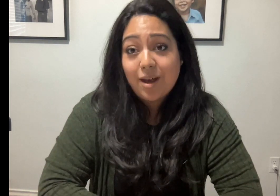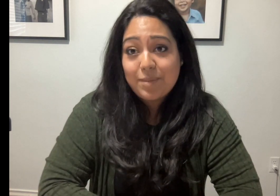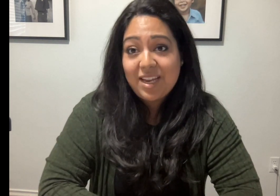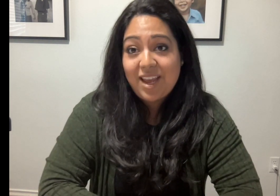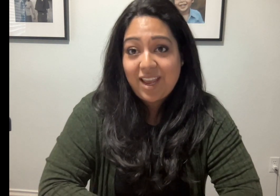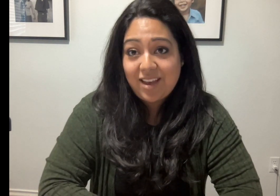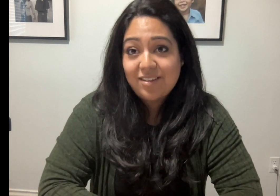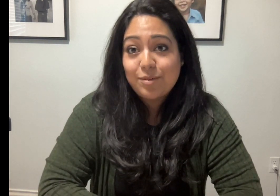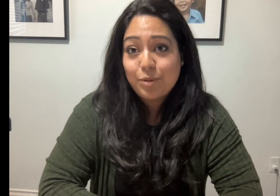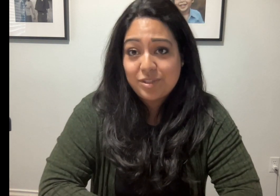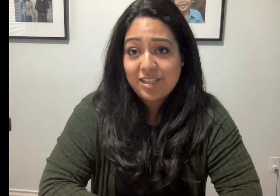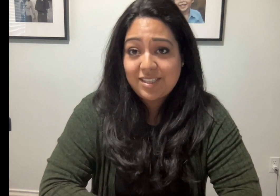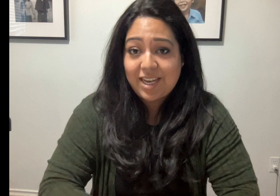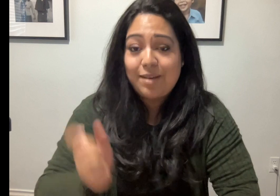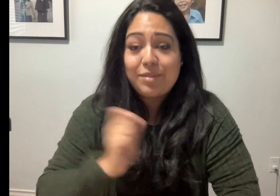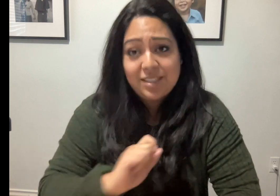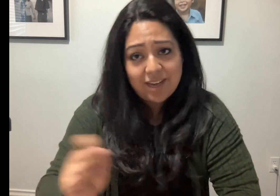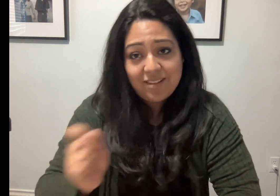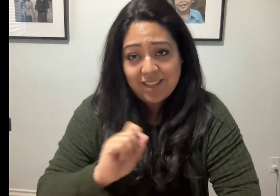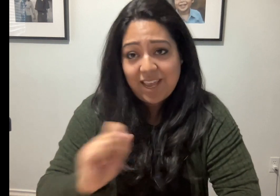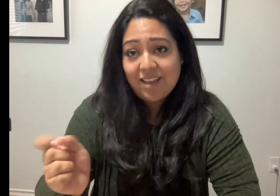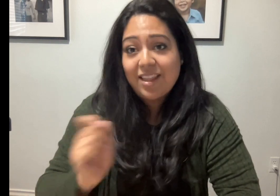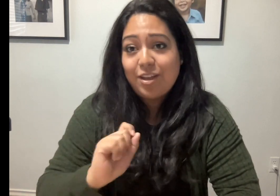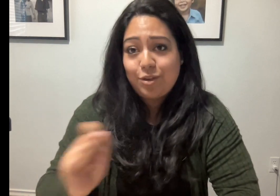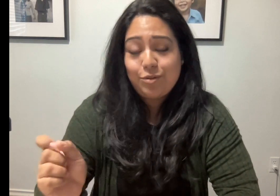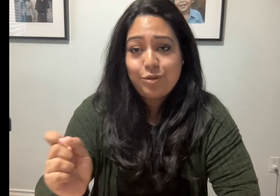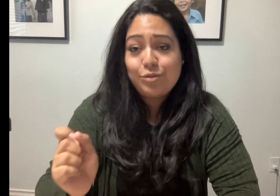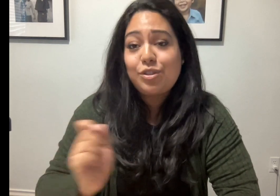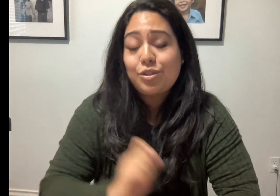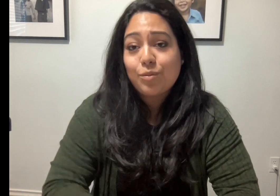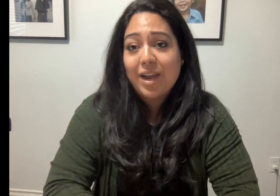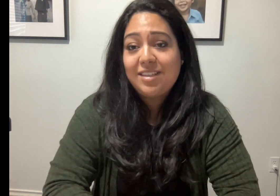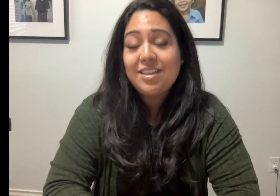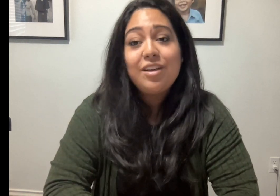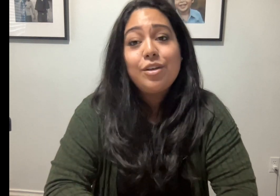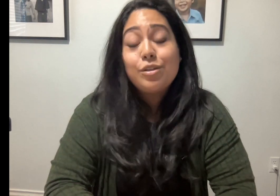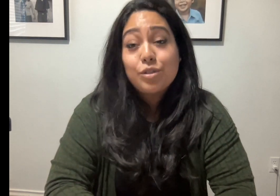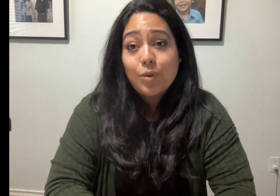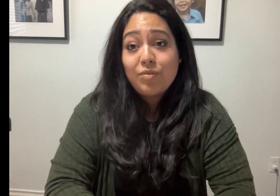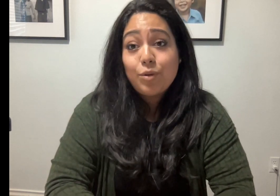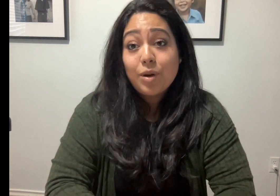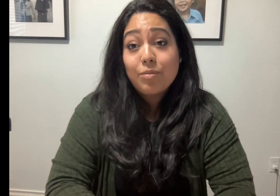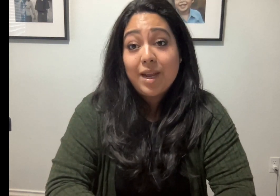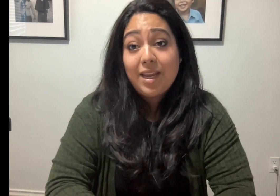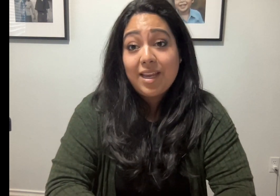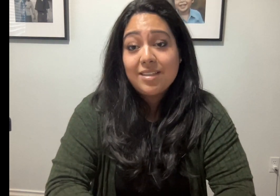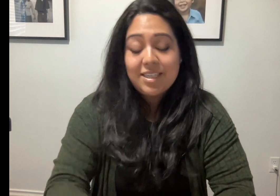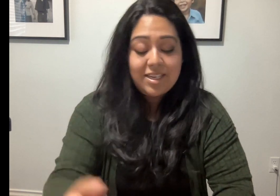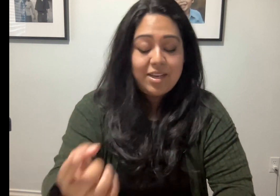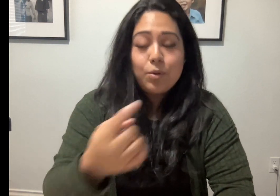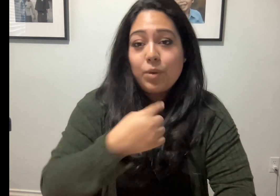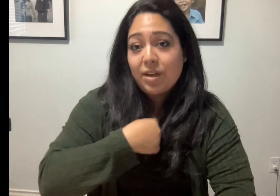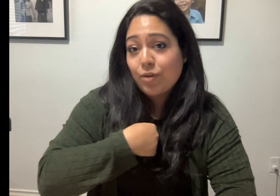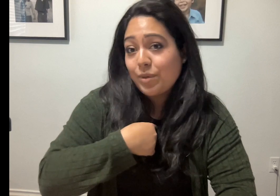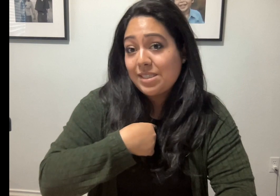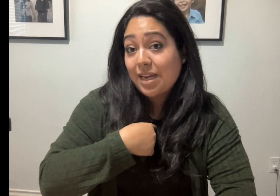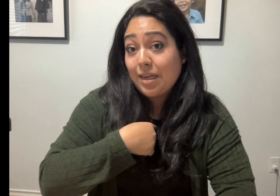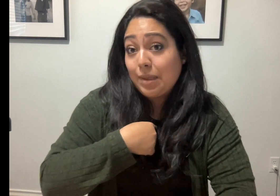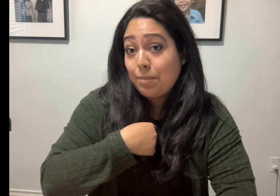dominant hand most of the time, the hand that you use to write. So if you are right-handed, whenever we sign